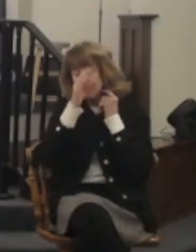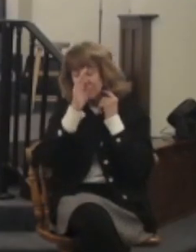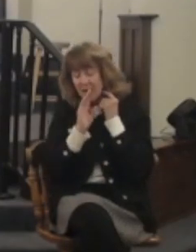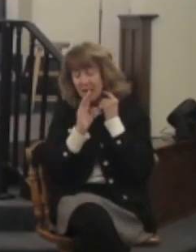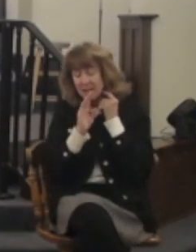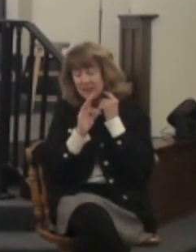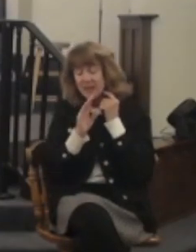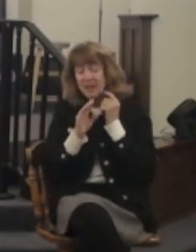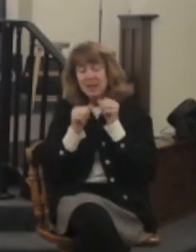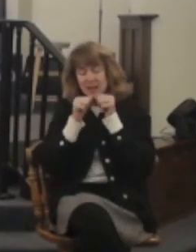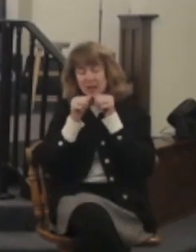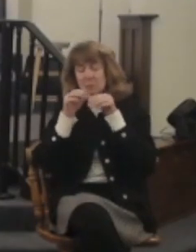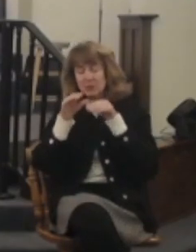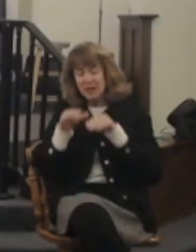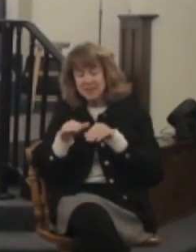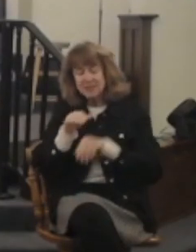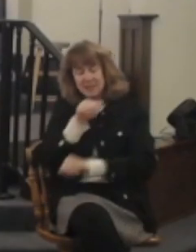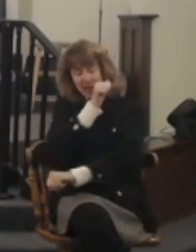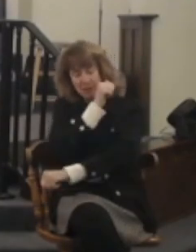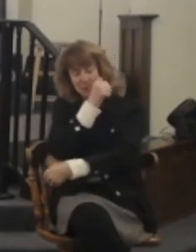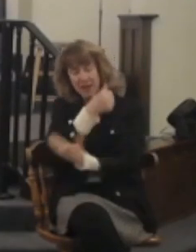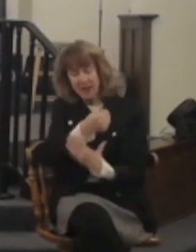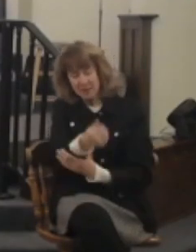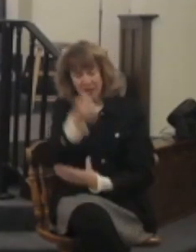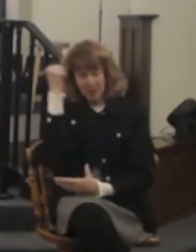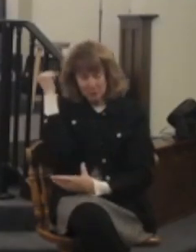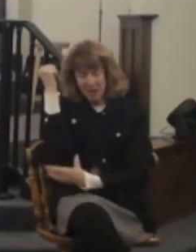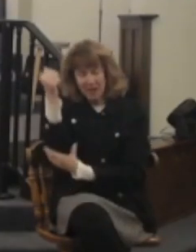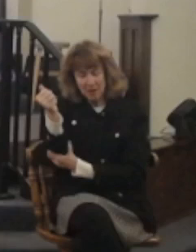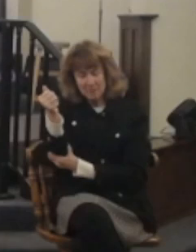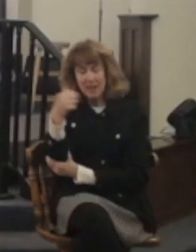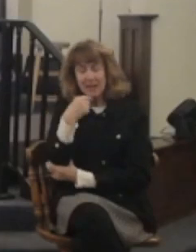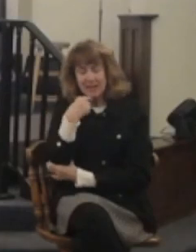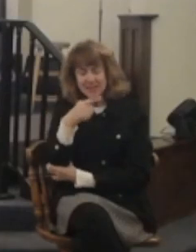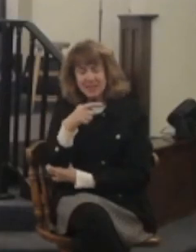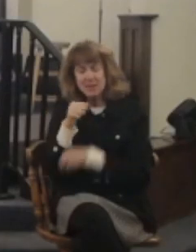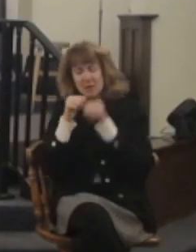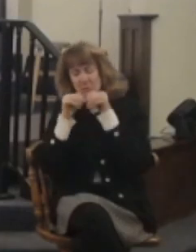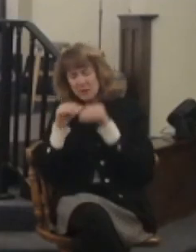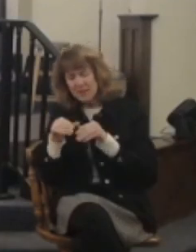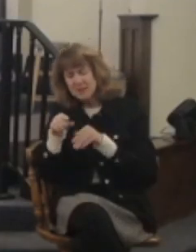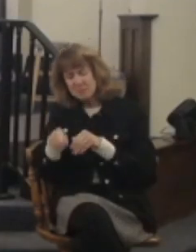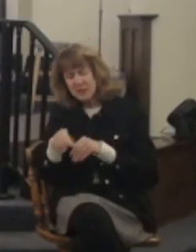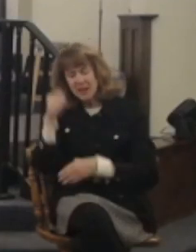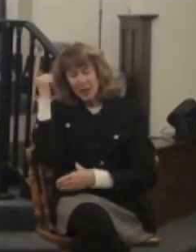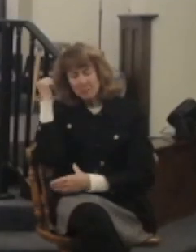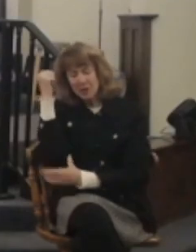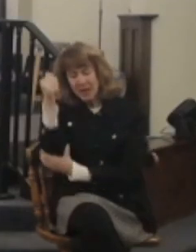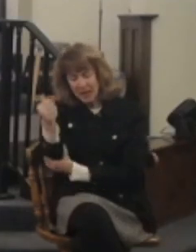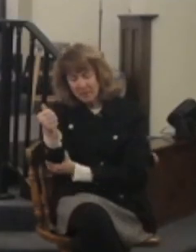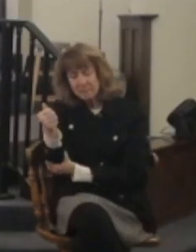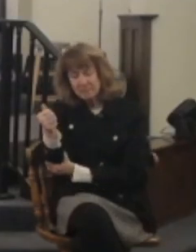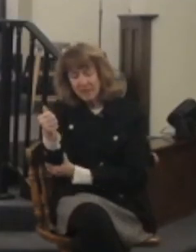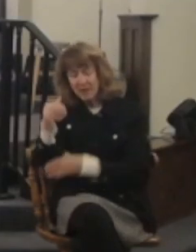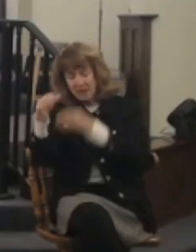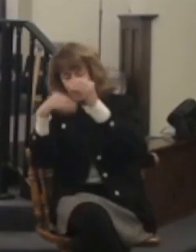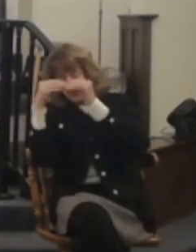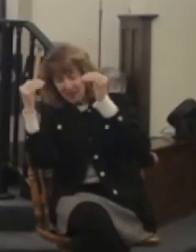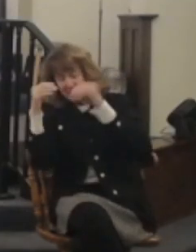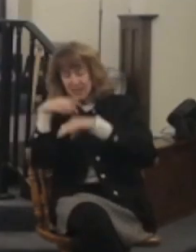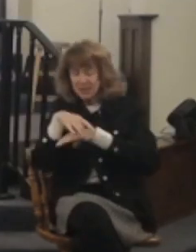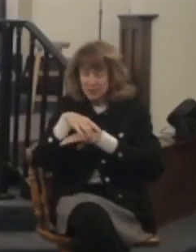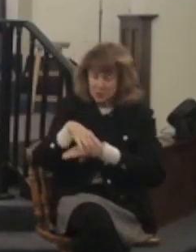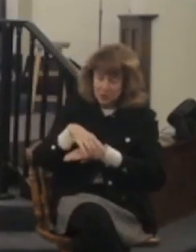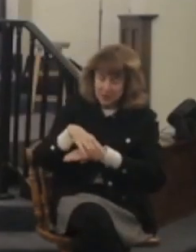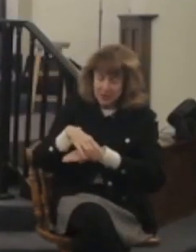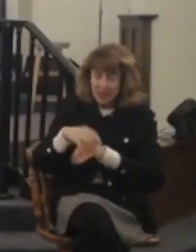he blessed him, that's Abraham, and said, blessed be Abram of God Most High, possessor of heaven and earth, and blessed be